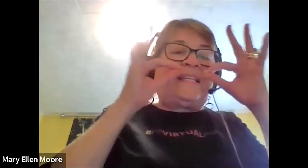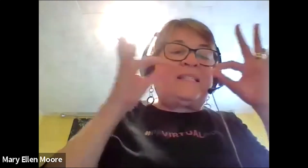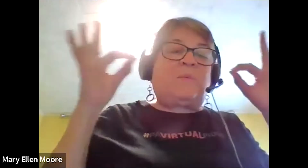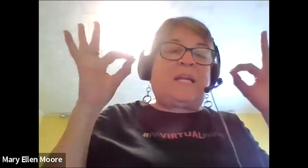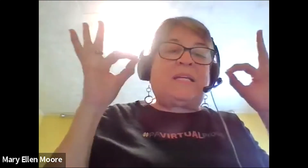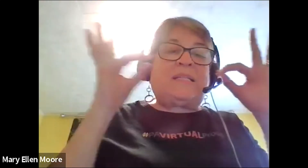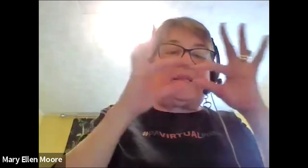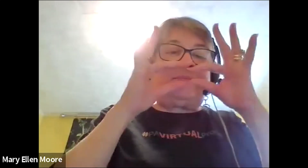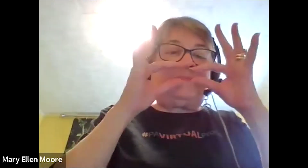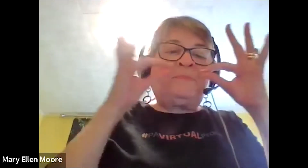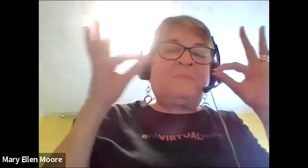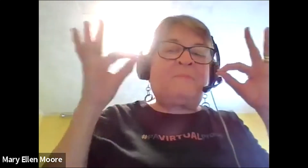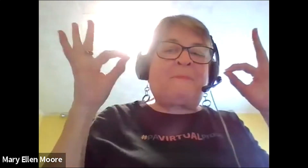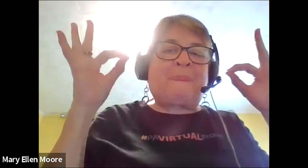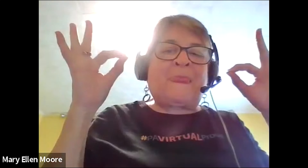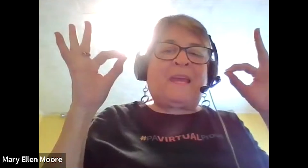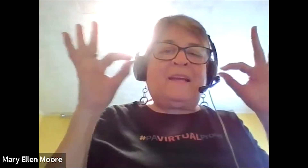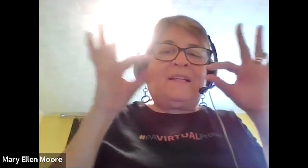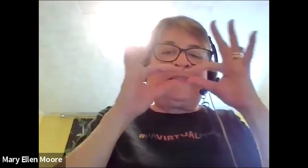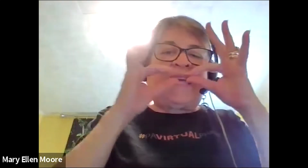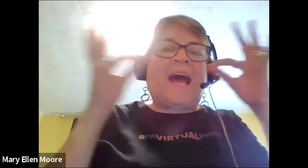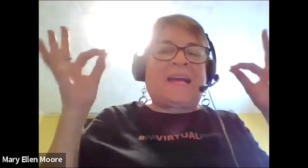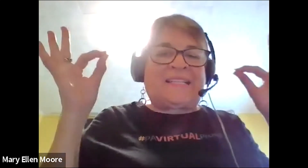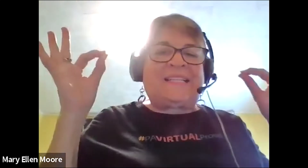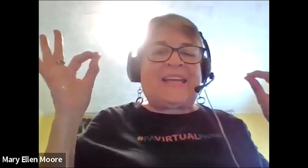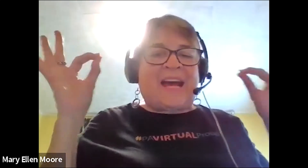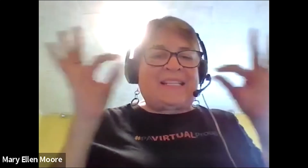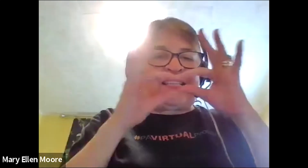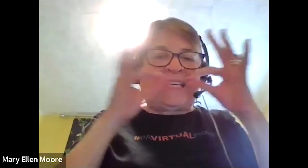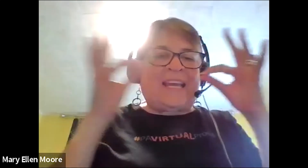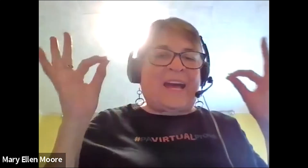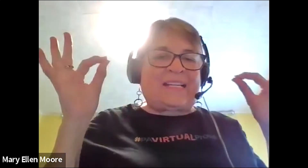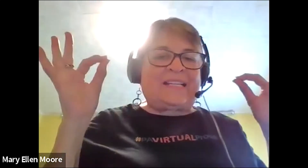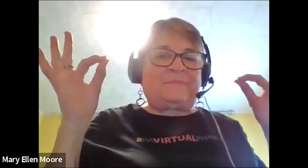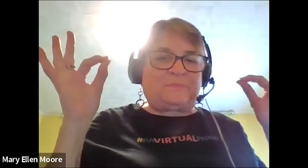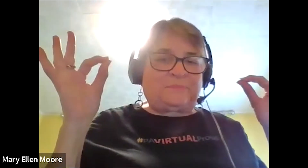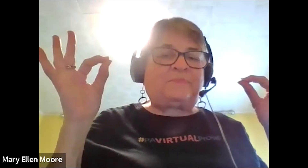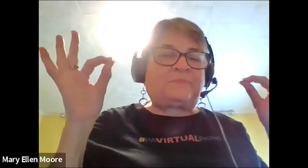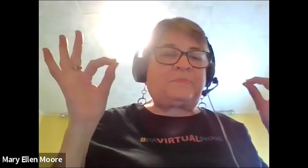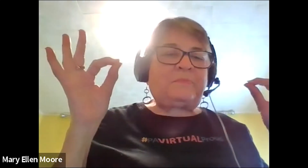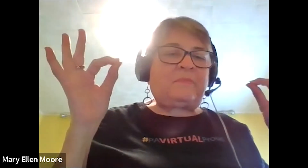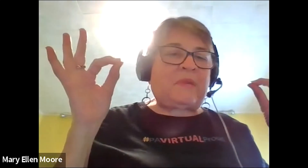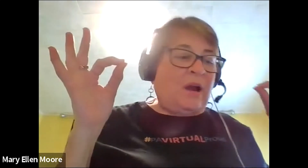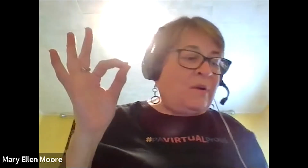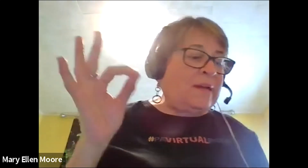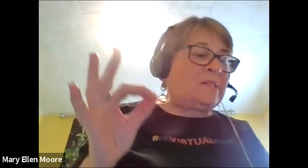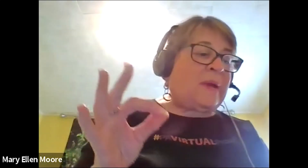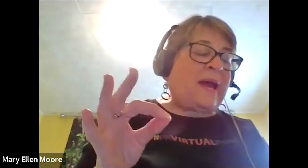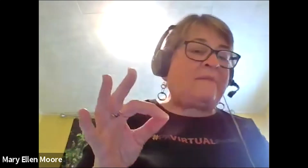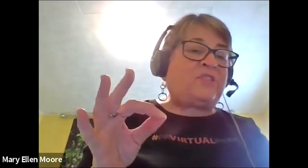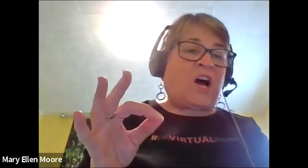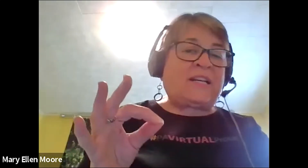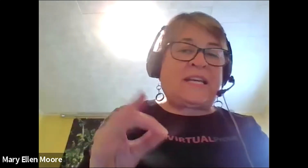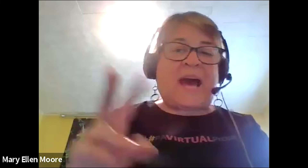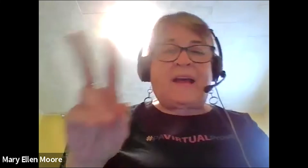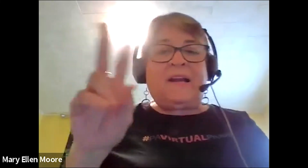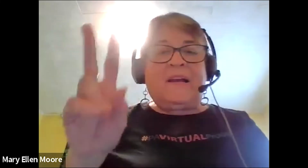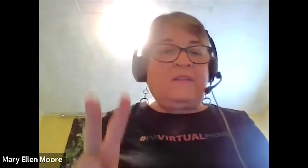this one is? Cat. Yes, cat. All right, so we have dog and cat. Those